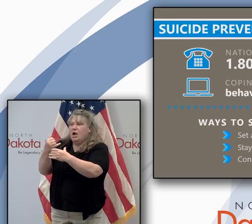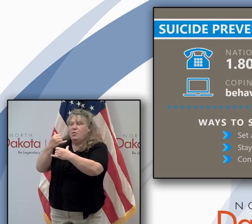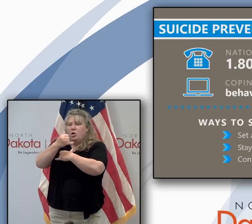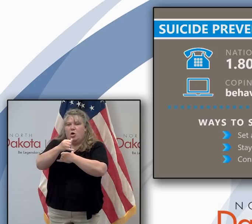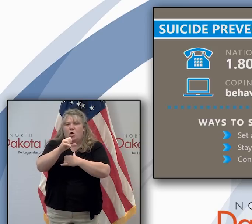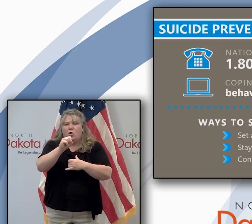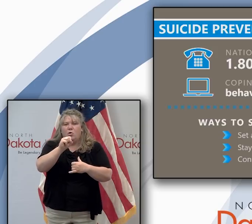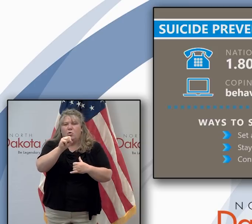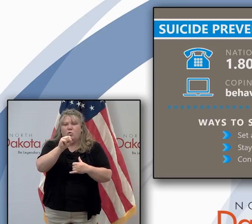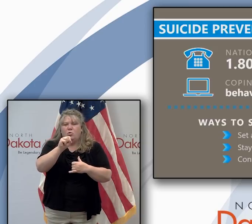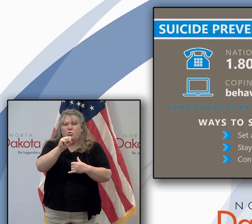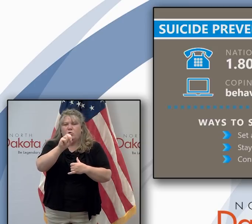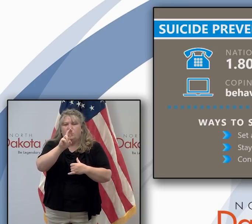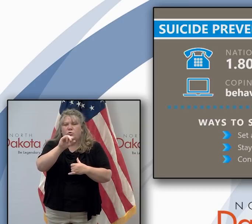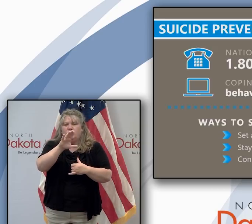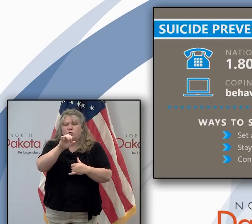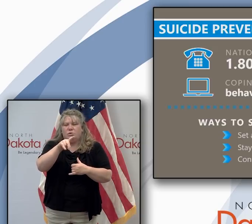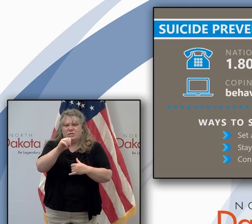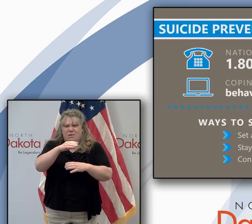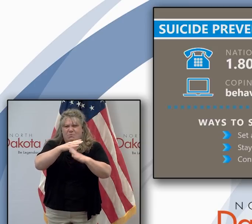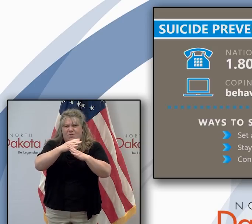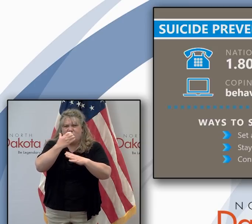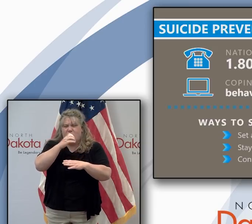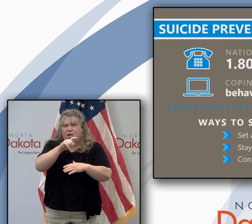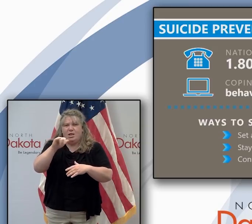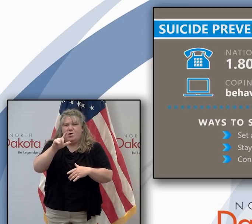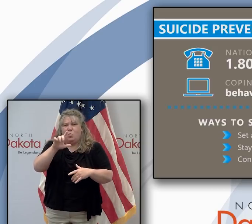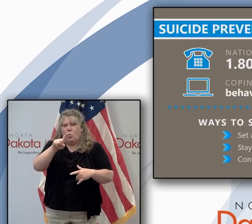Suicide Prevention Lifeline at